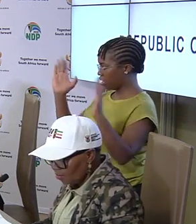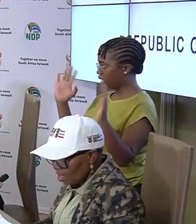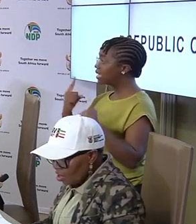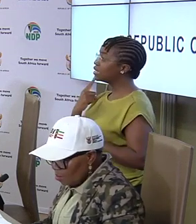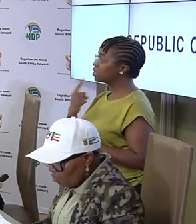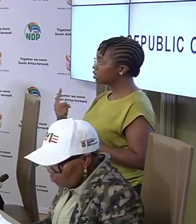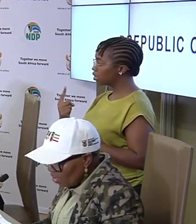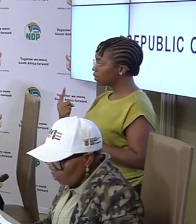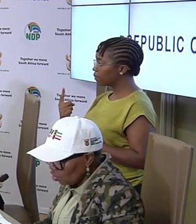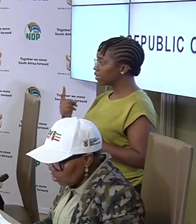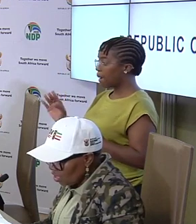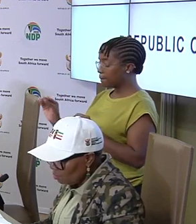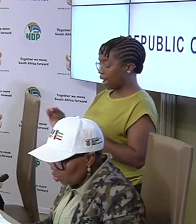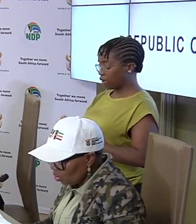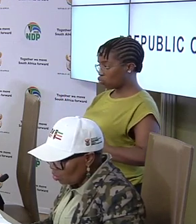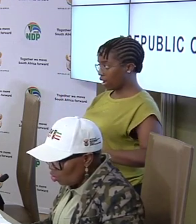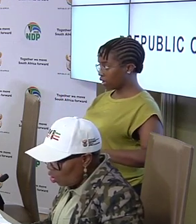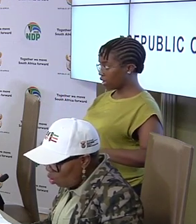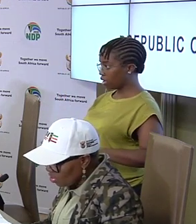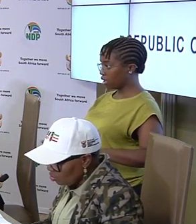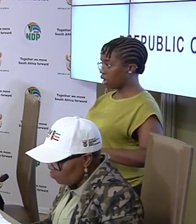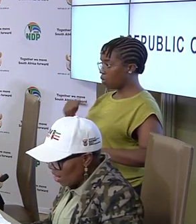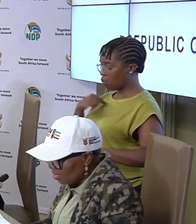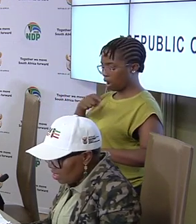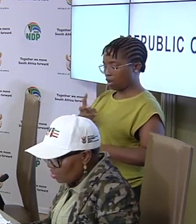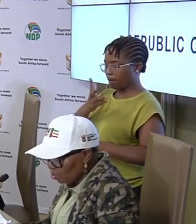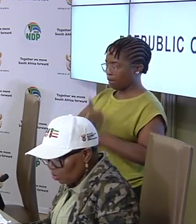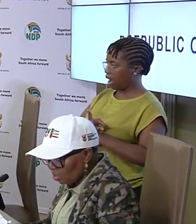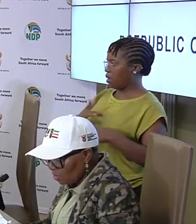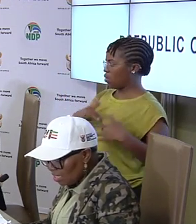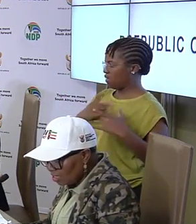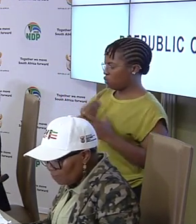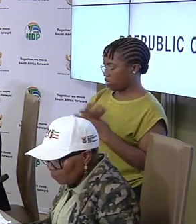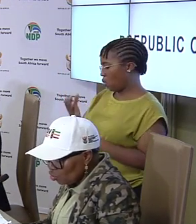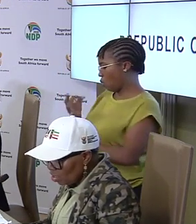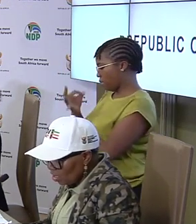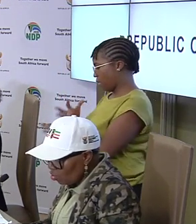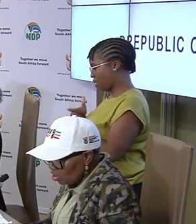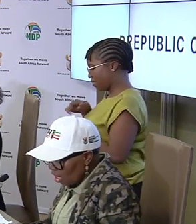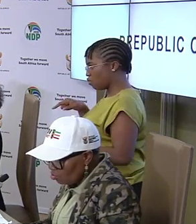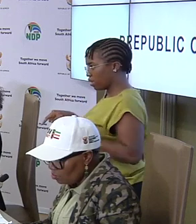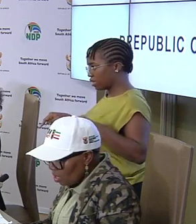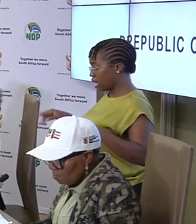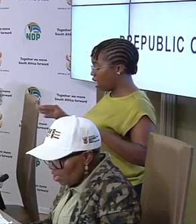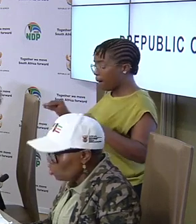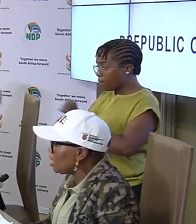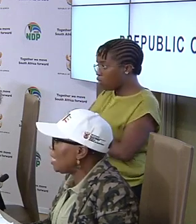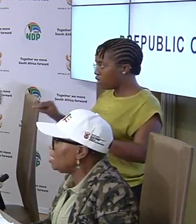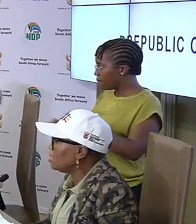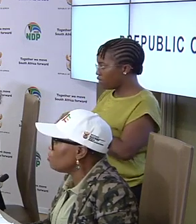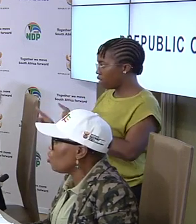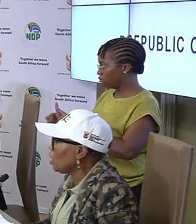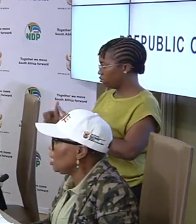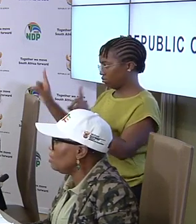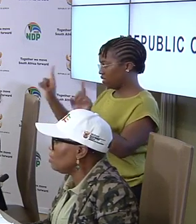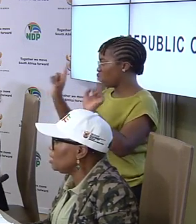states, movement of children between co-holders of parental responsibilities during the lockdown period